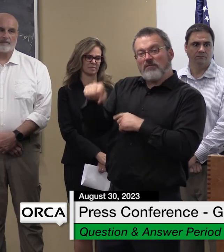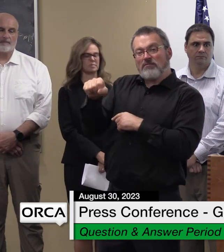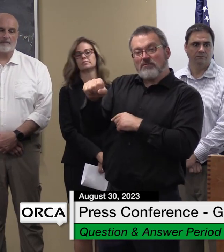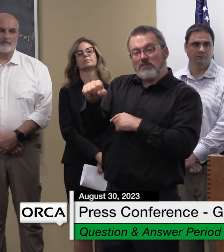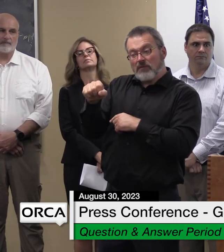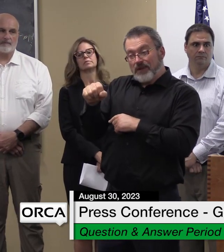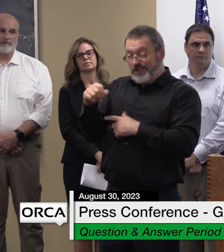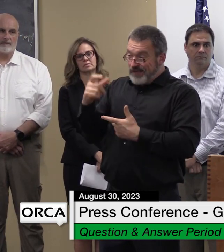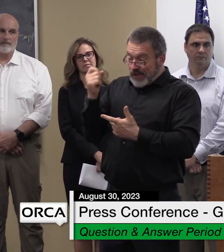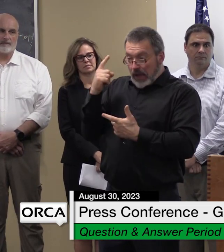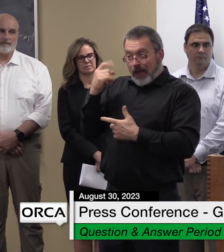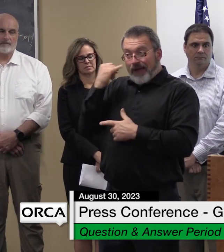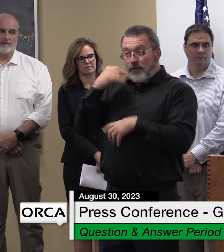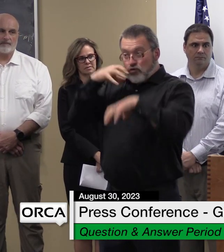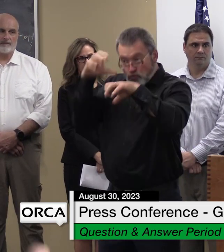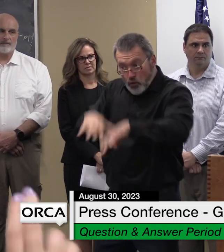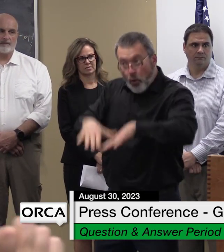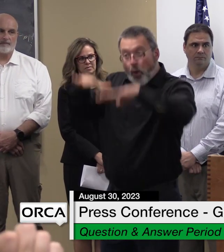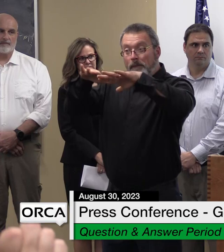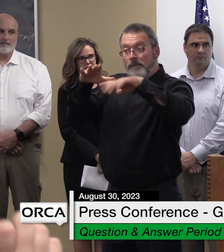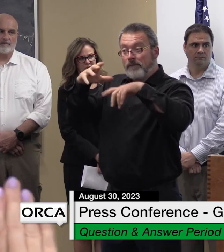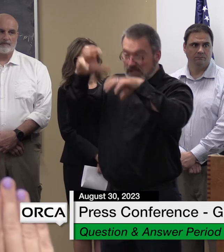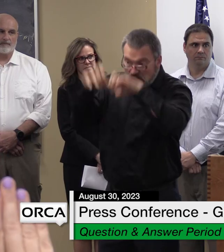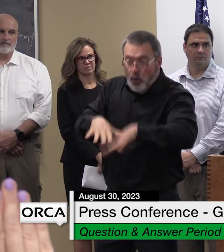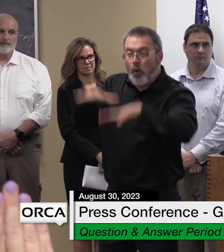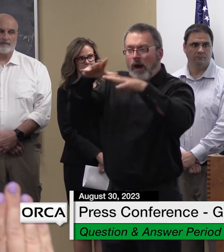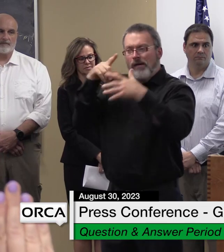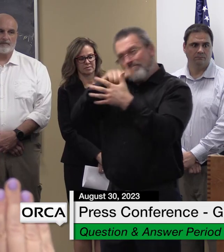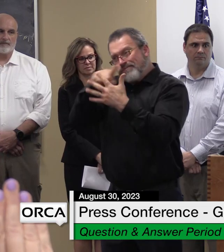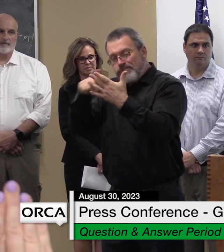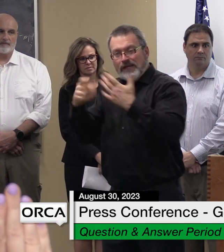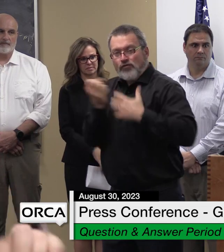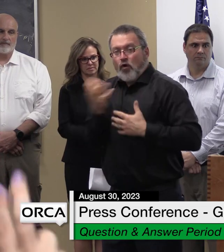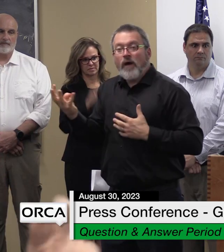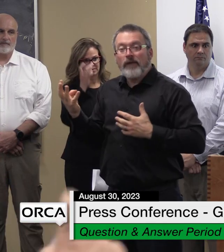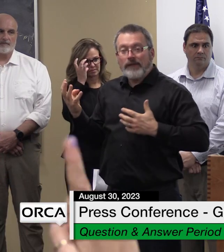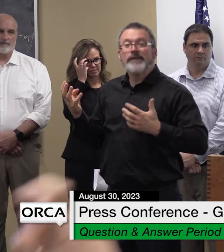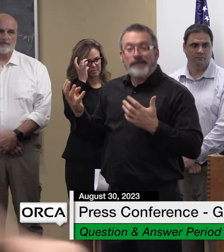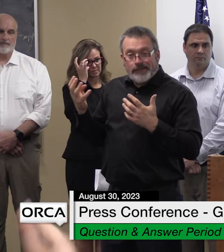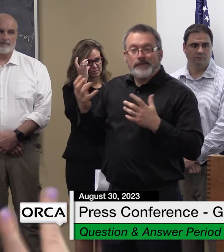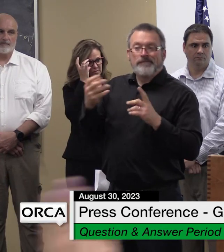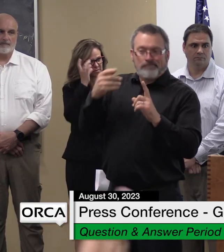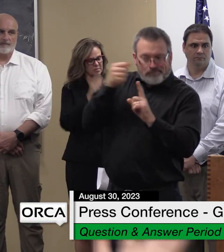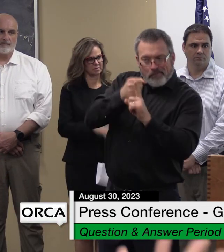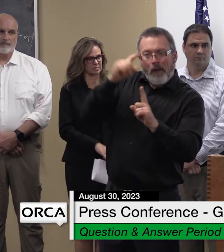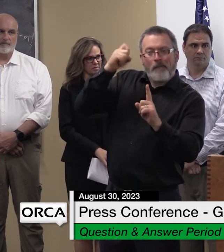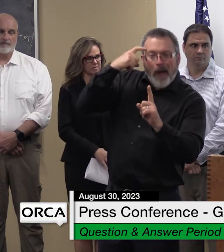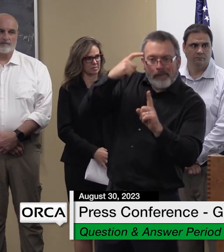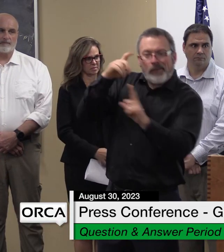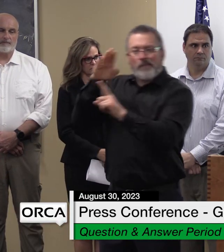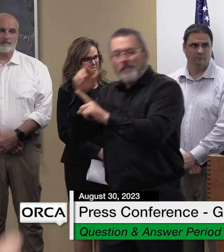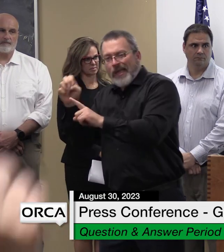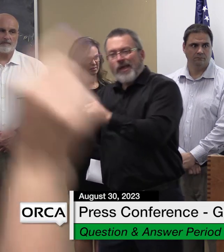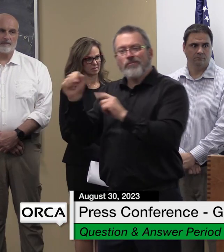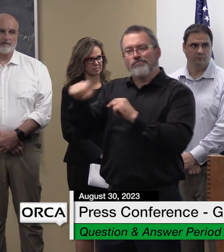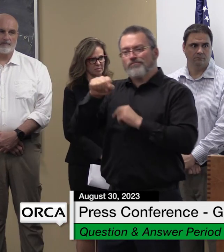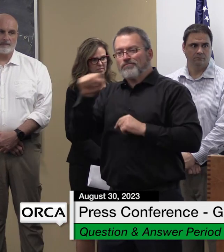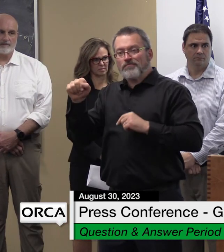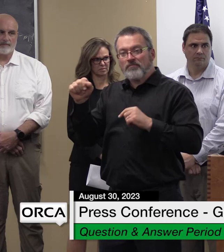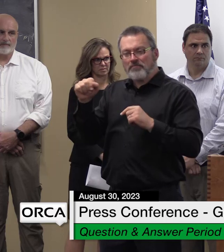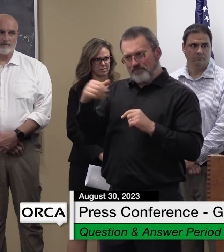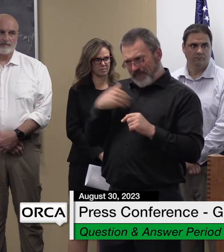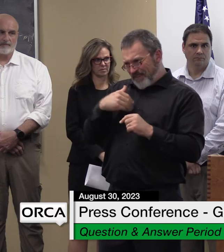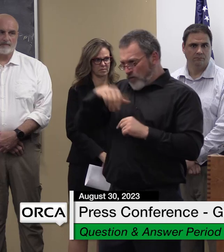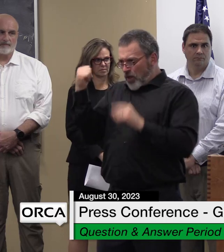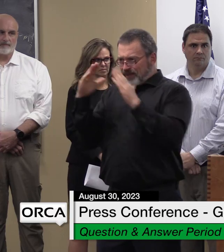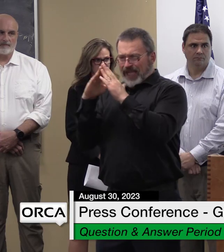it's, again, Barrie or Montpelier, Waterbury, and so forth. But there are other areas of the state. And, you